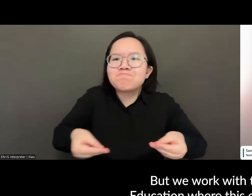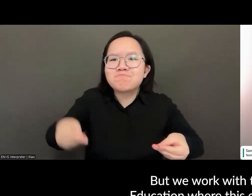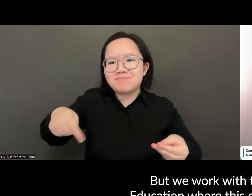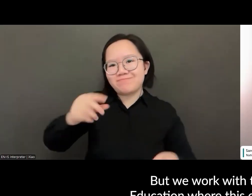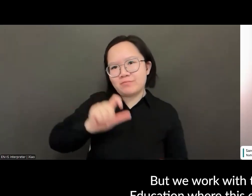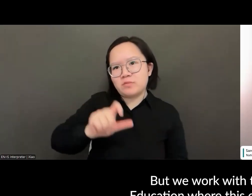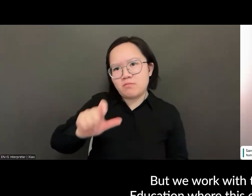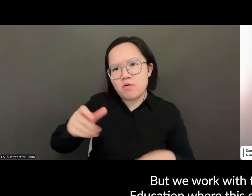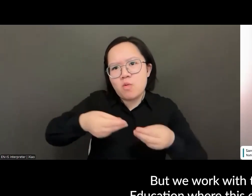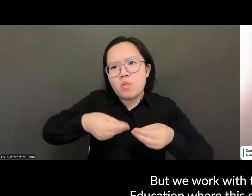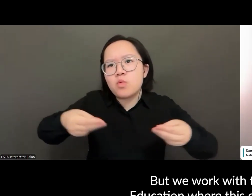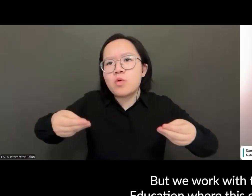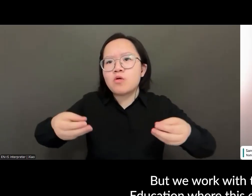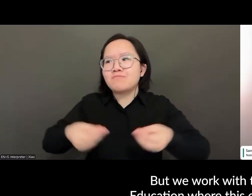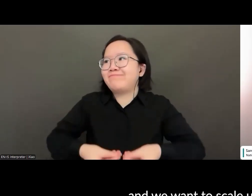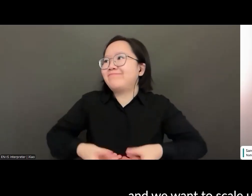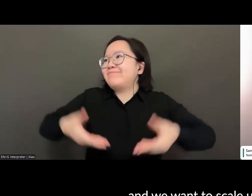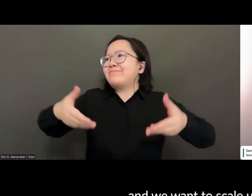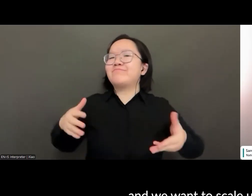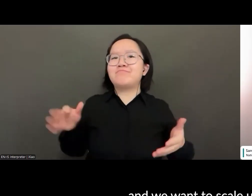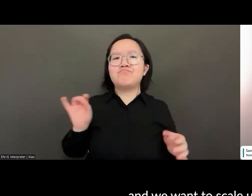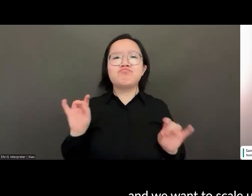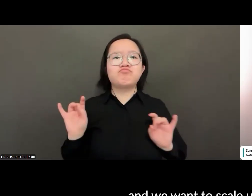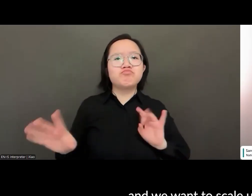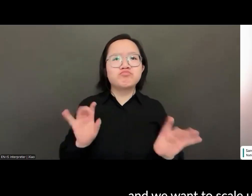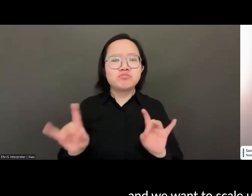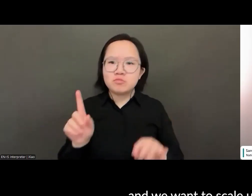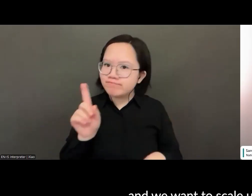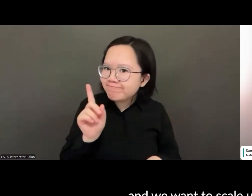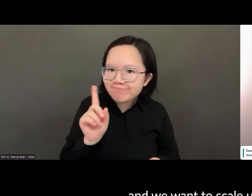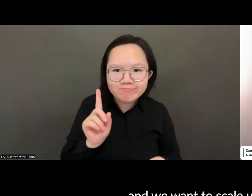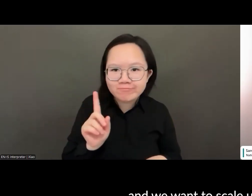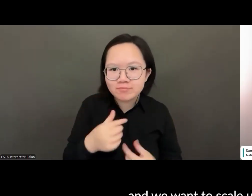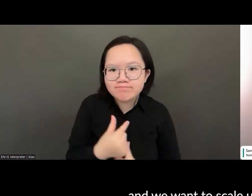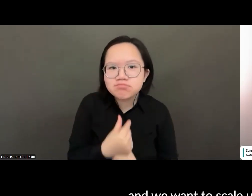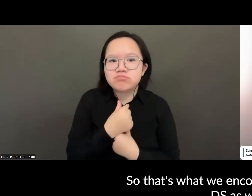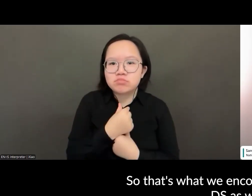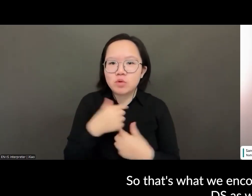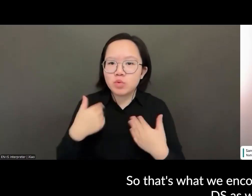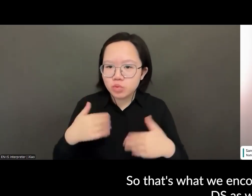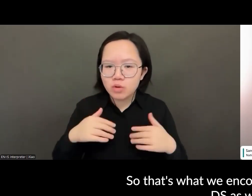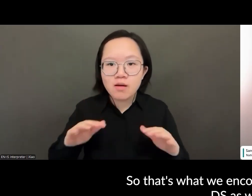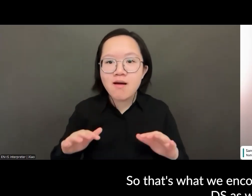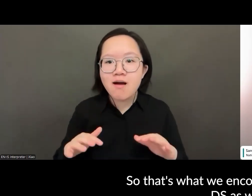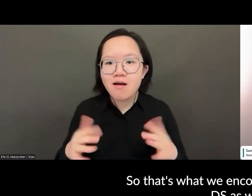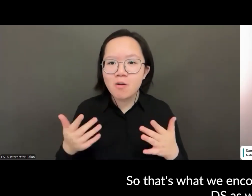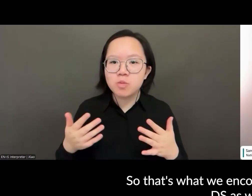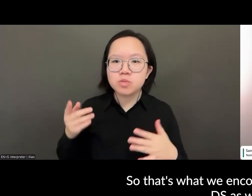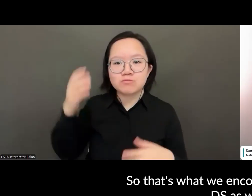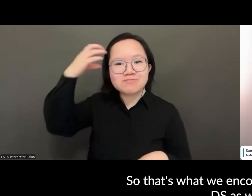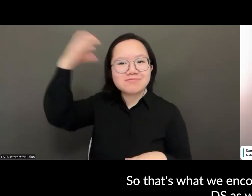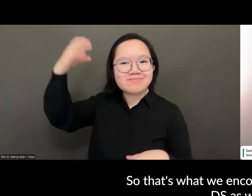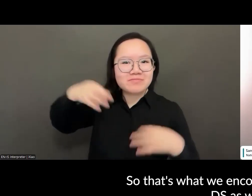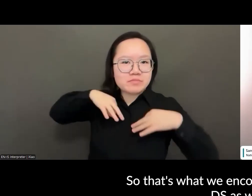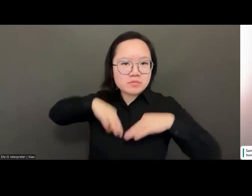Education, where this example was given, and we want to scale up this program. So that's what we encourage